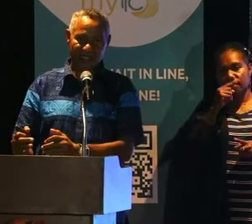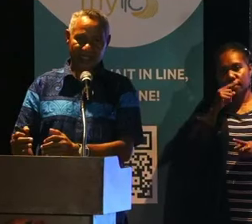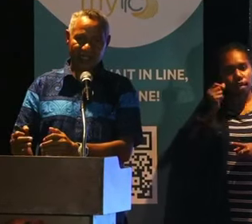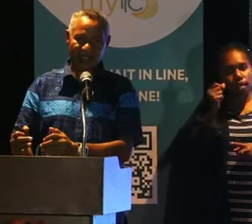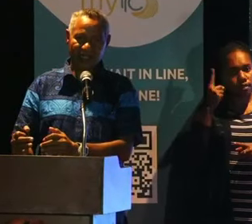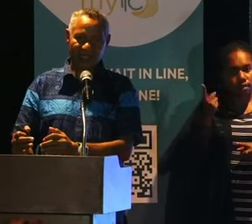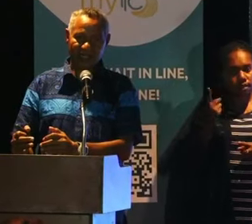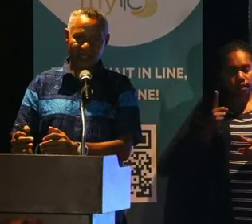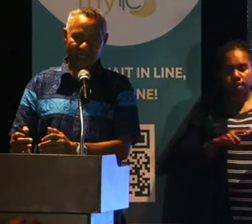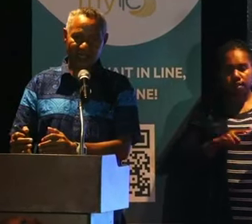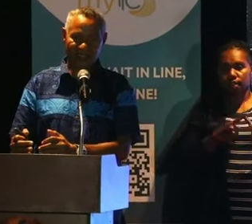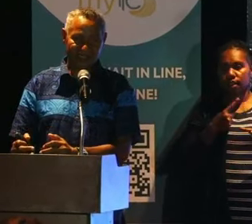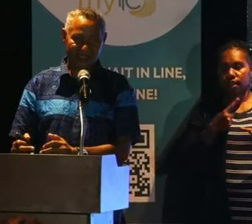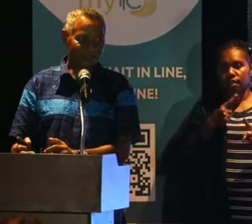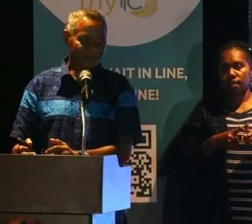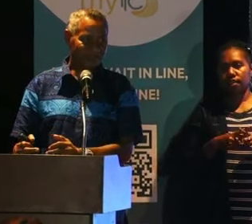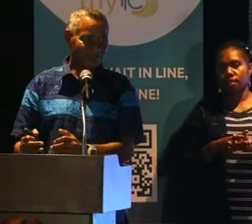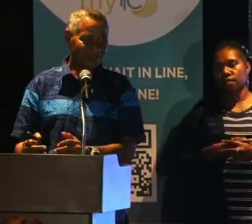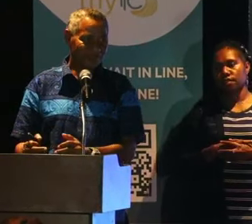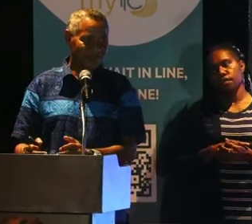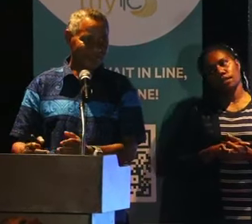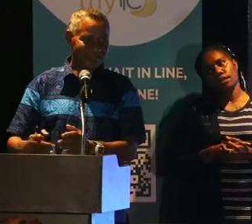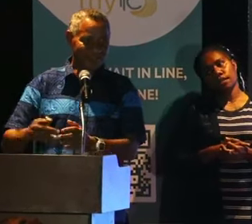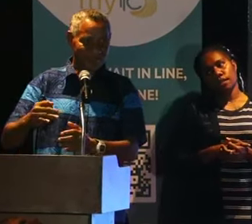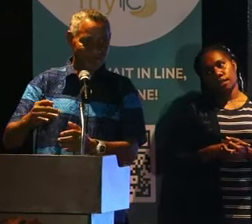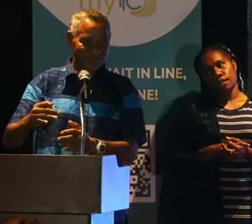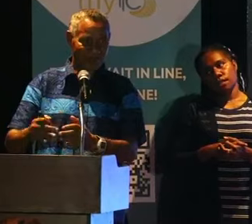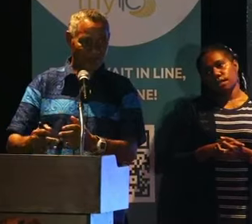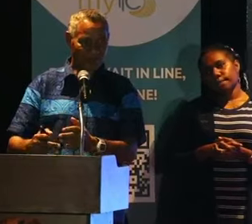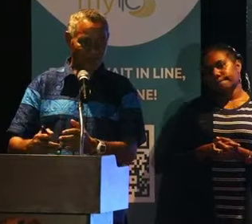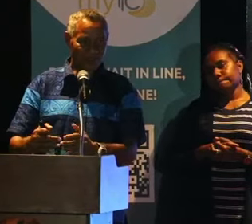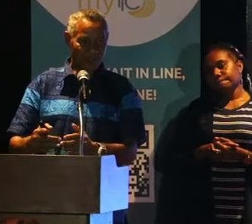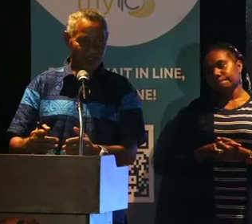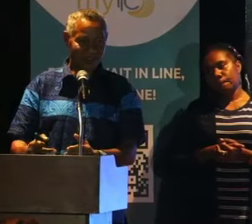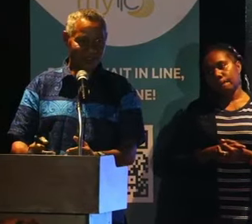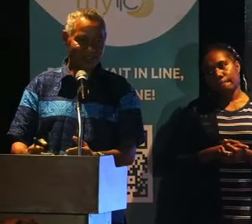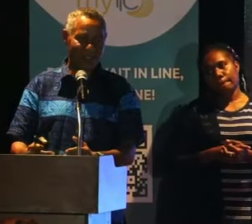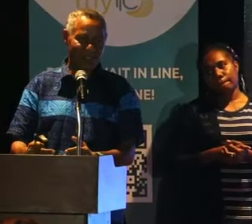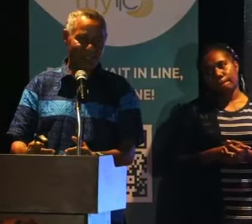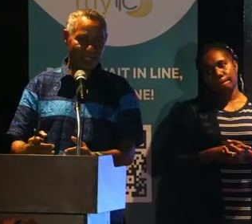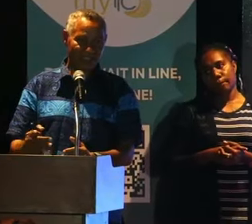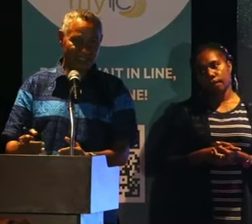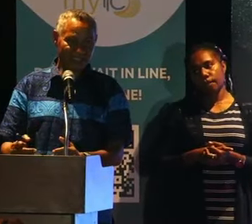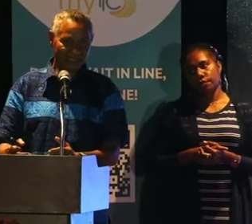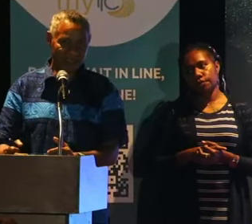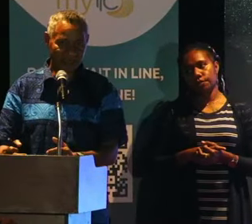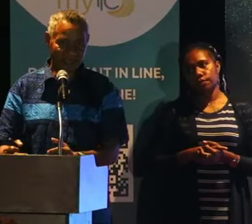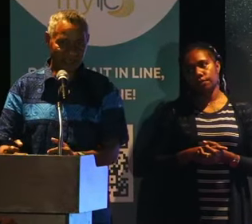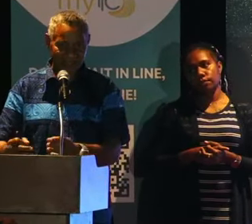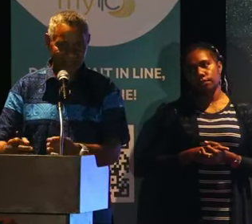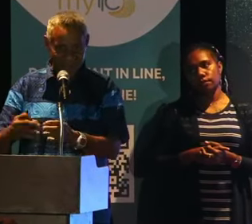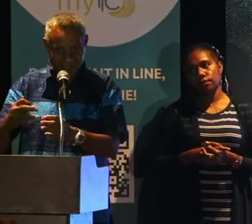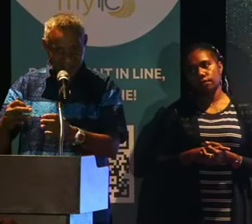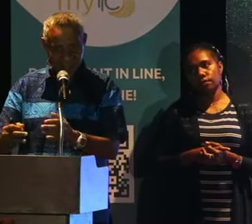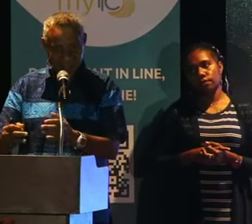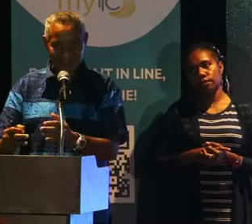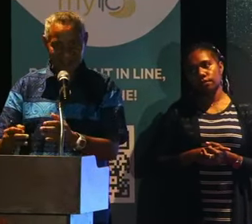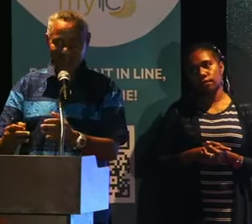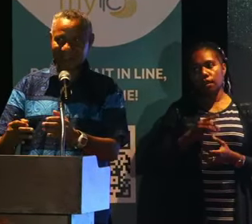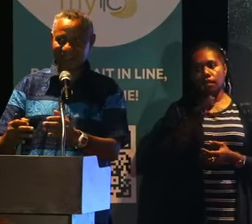and the tax, it's a, when you get your tax TIN certificate,